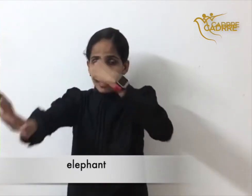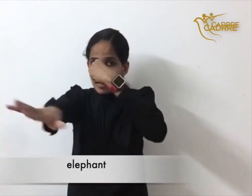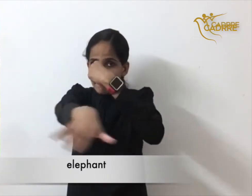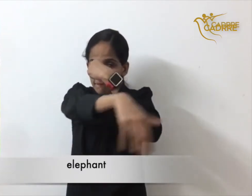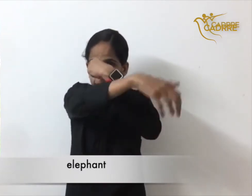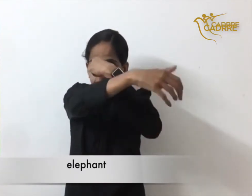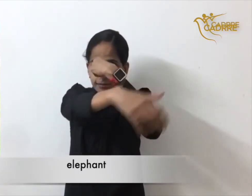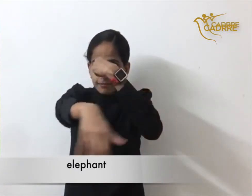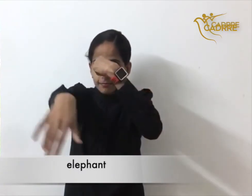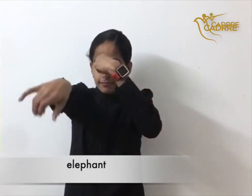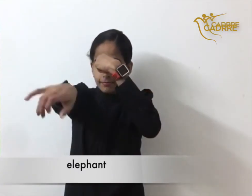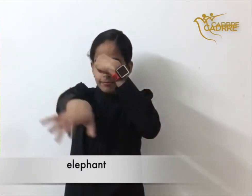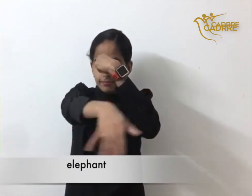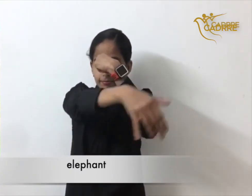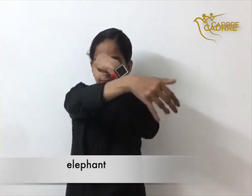Elephant.